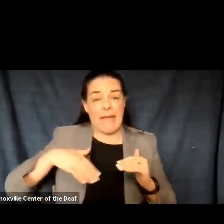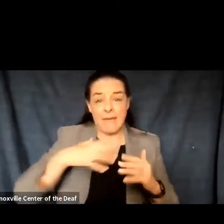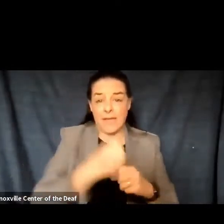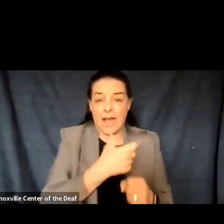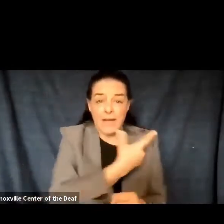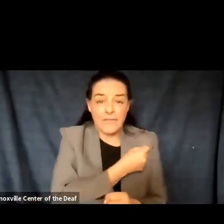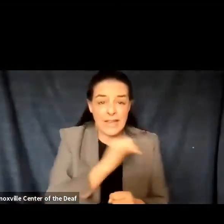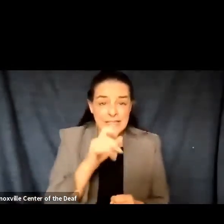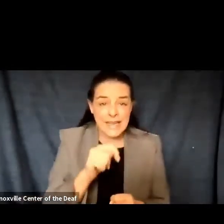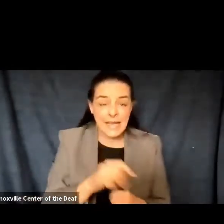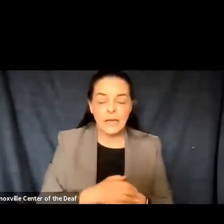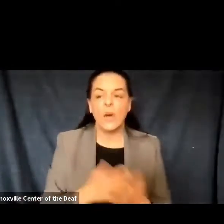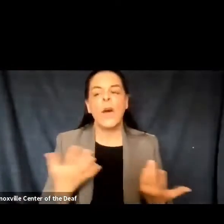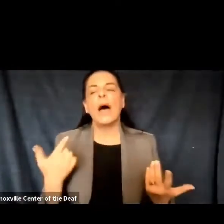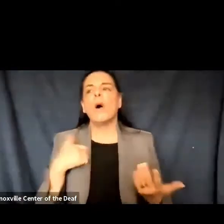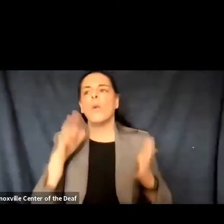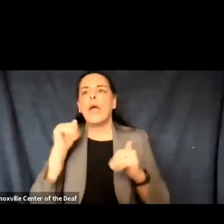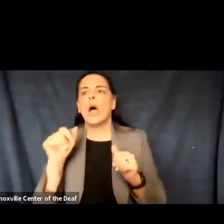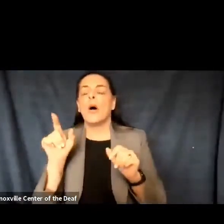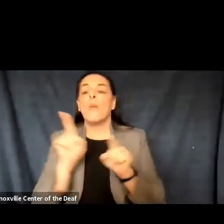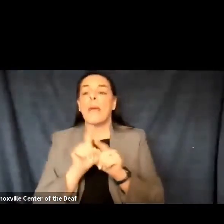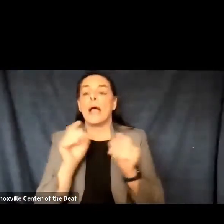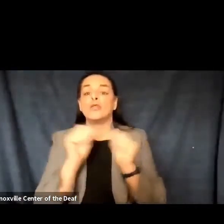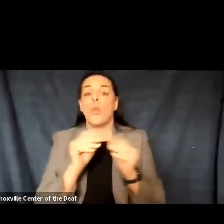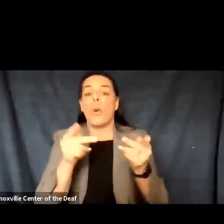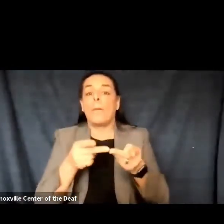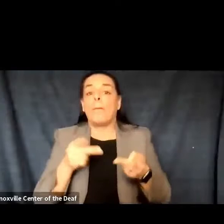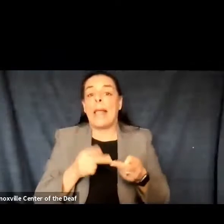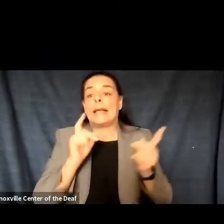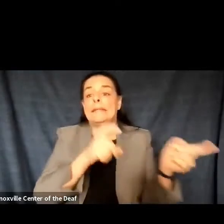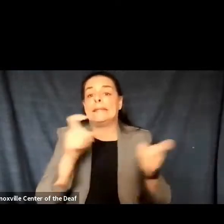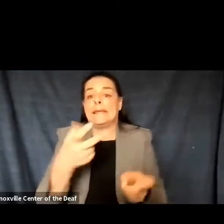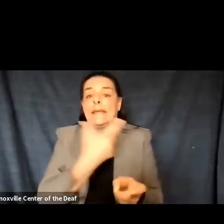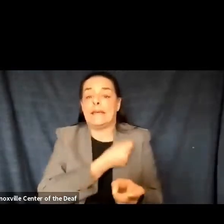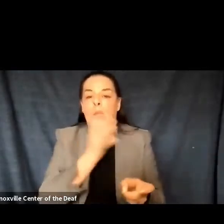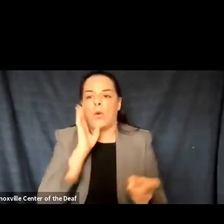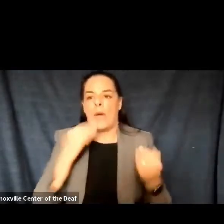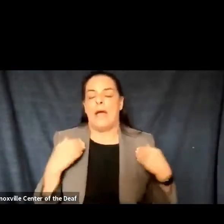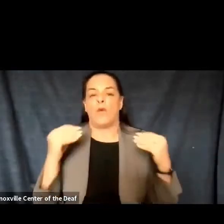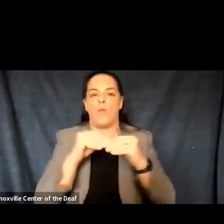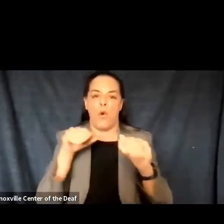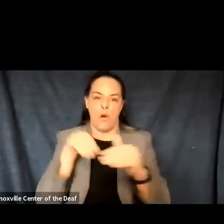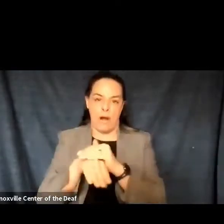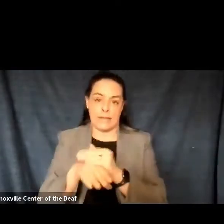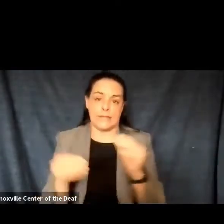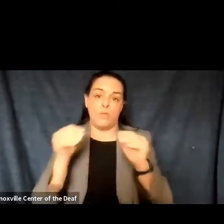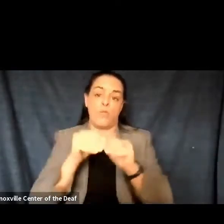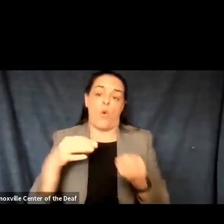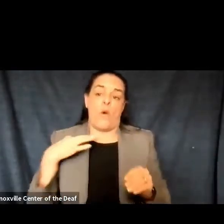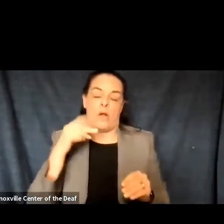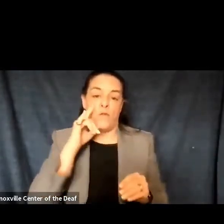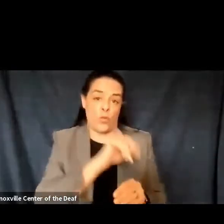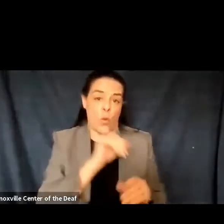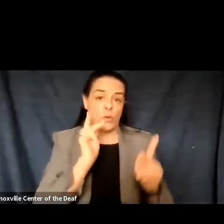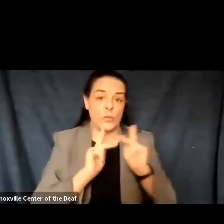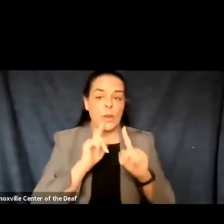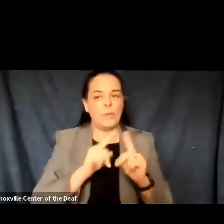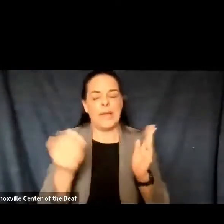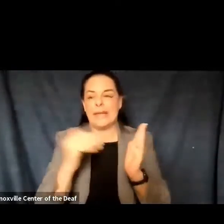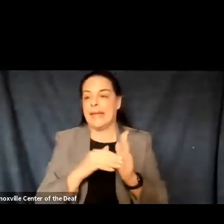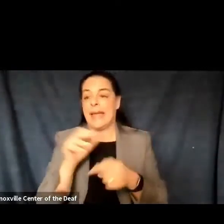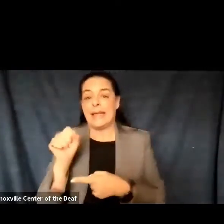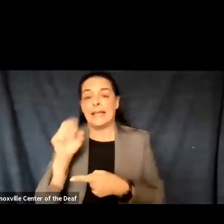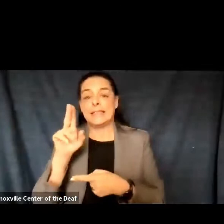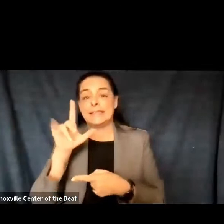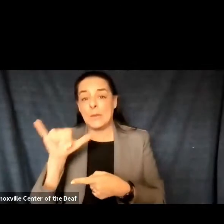that as there's more access points, that there will be more access and more eligibility for those folks. But again, the supply has